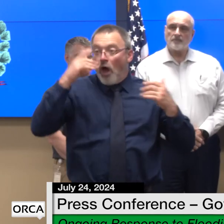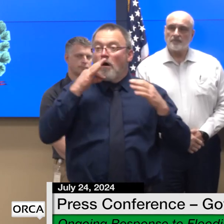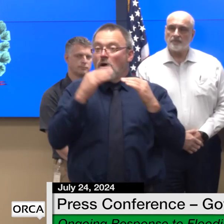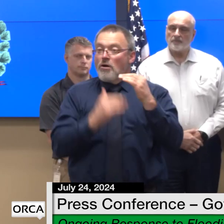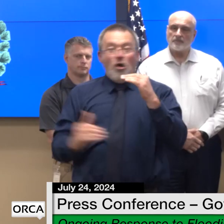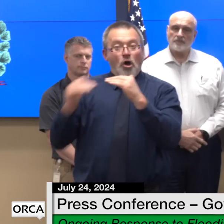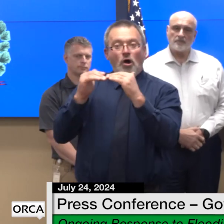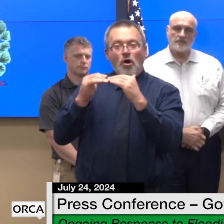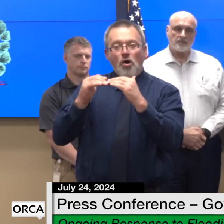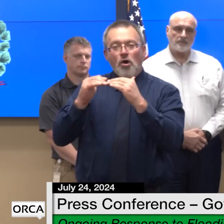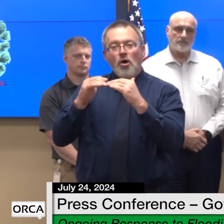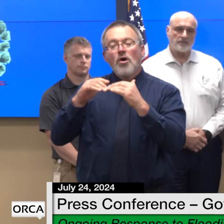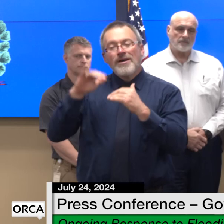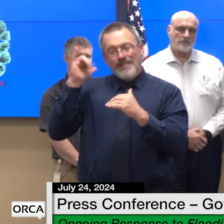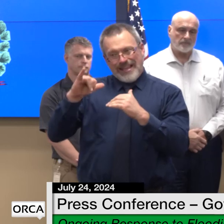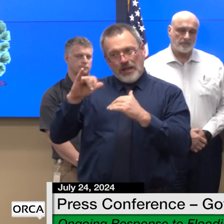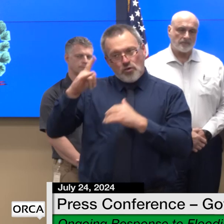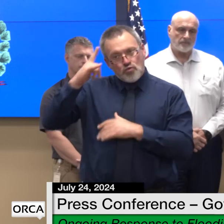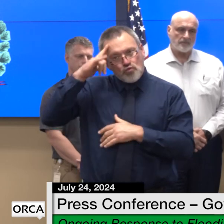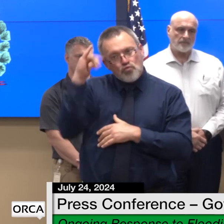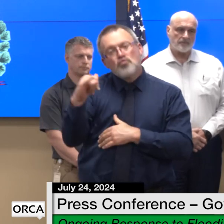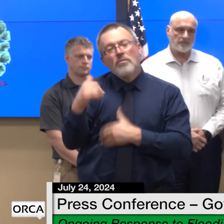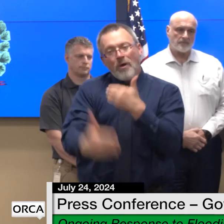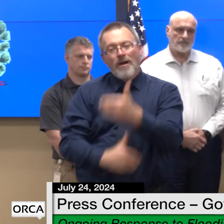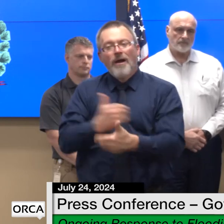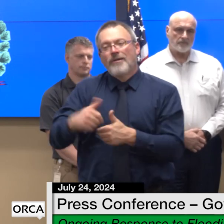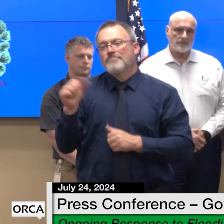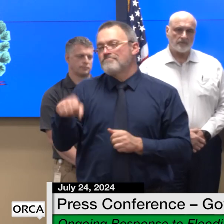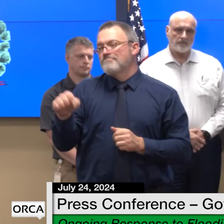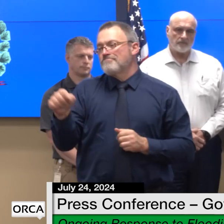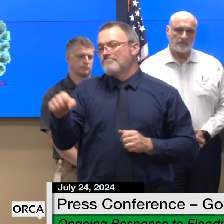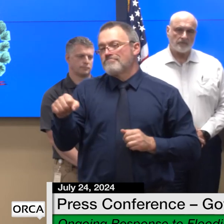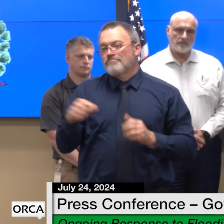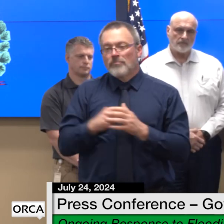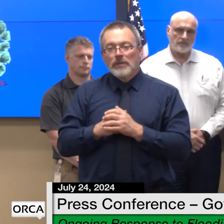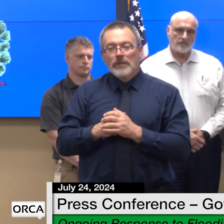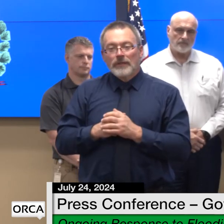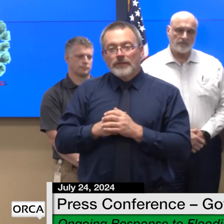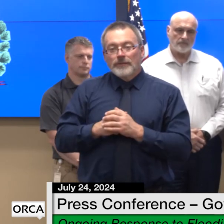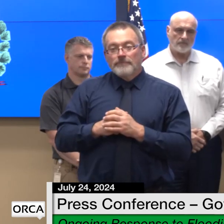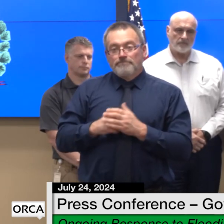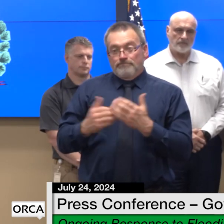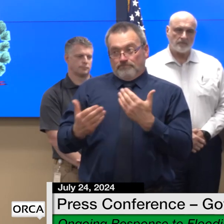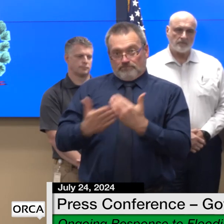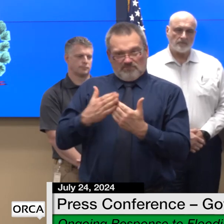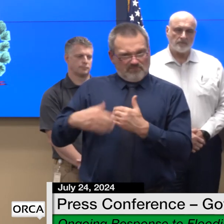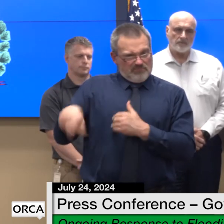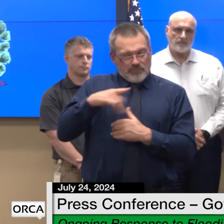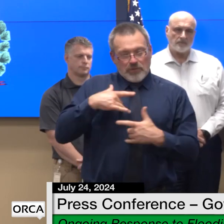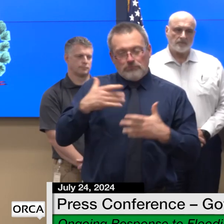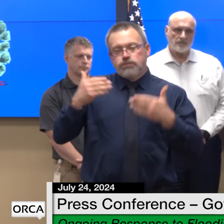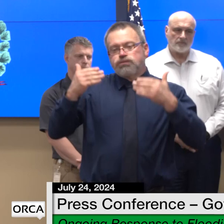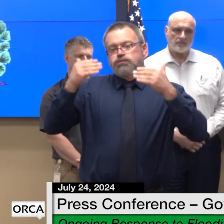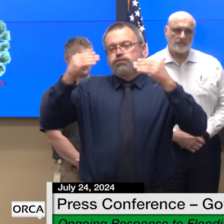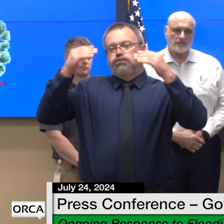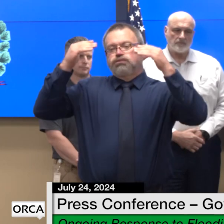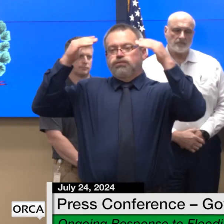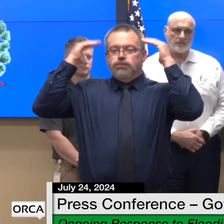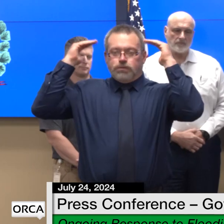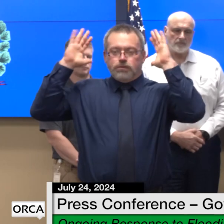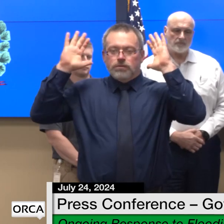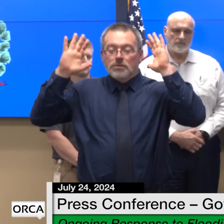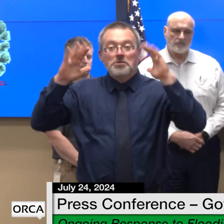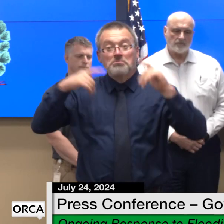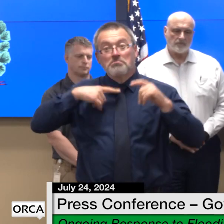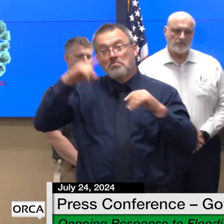process. Knowing that those involved in flood response can feel overwhelmed or all consumed, I do hope you're all able